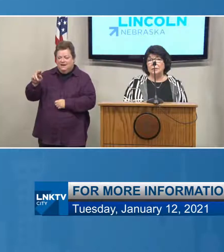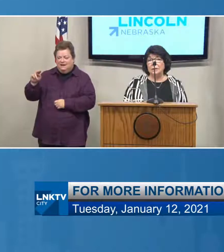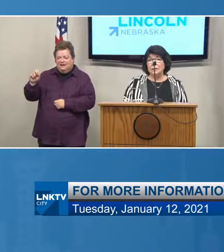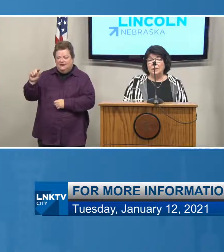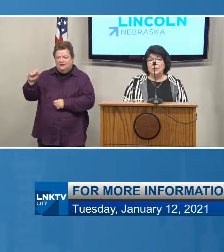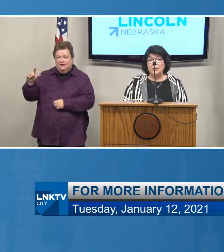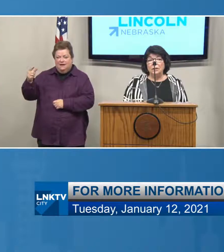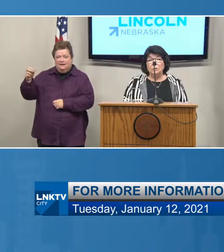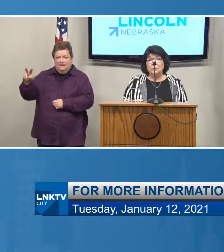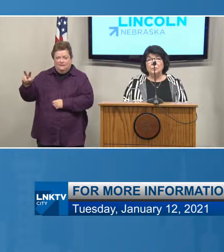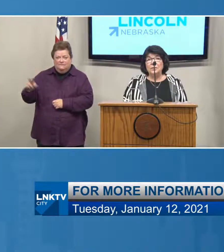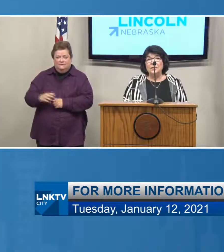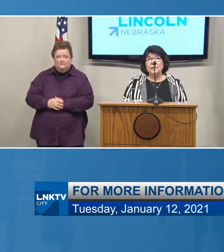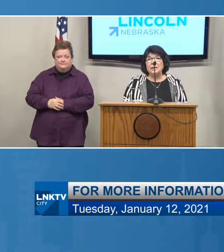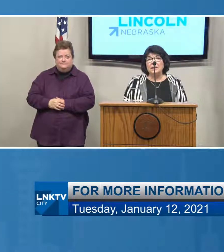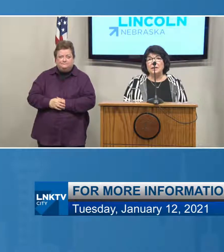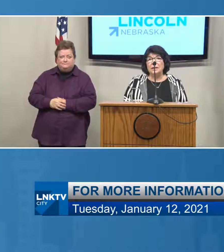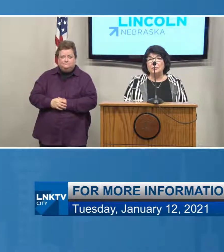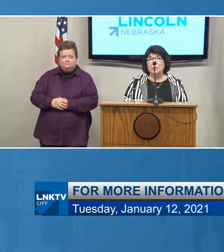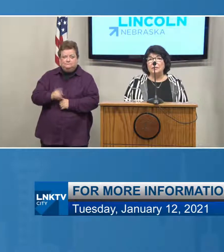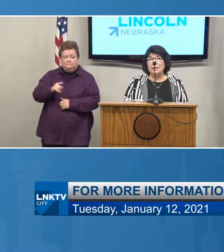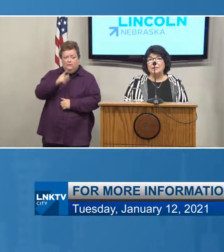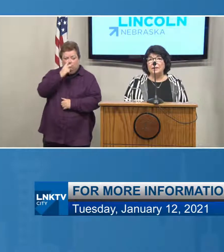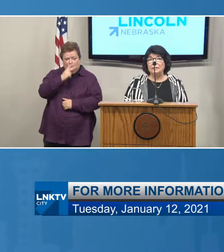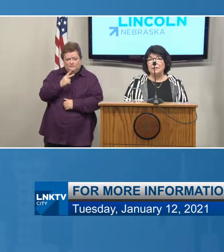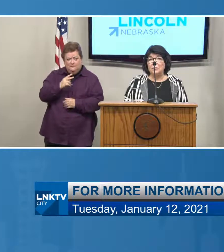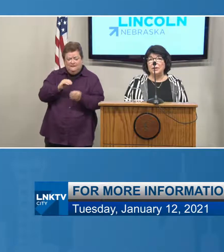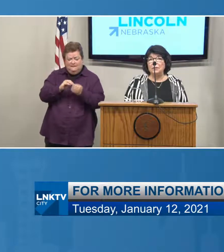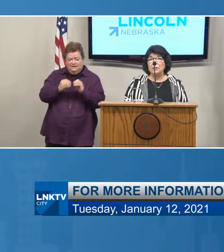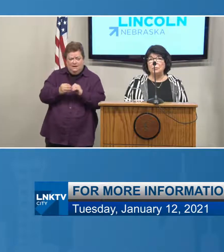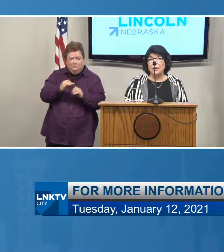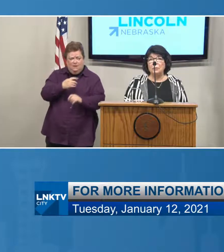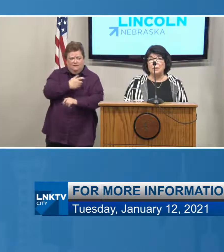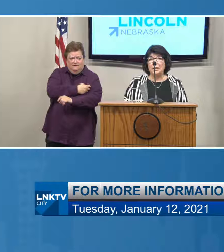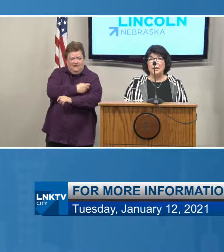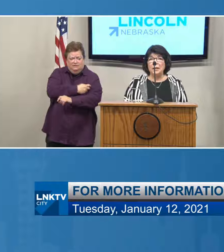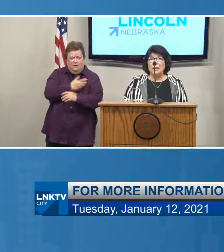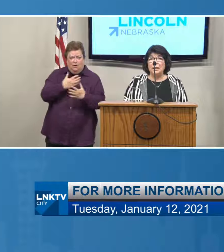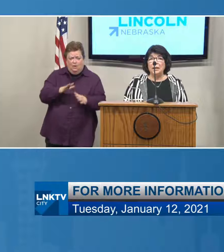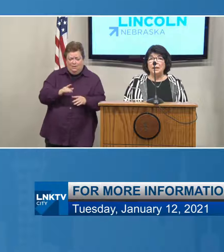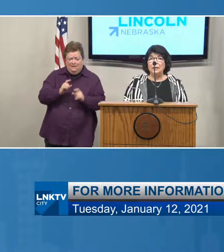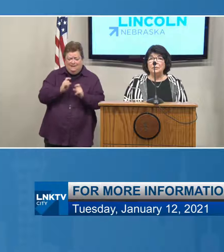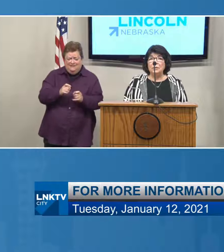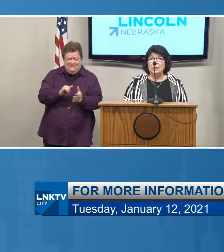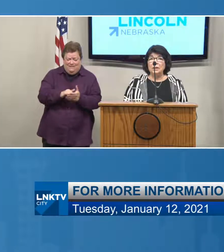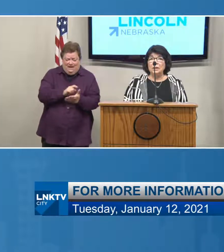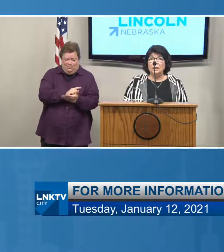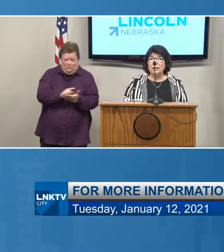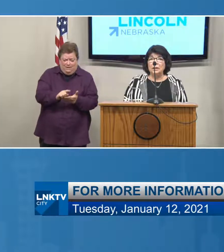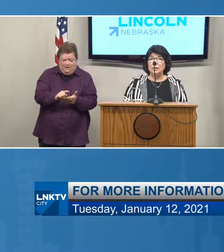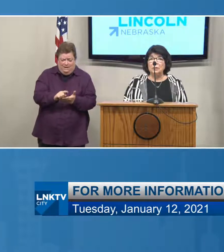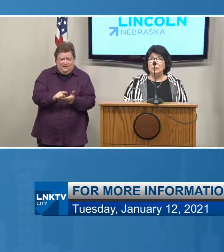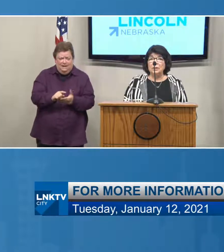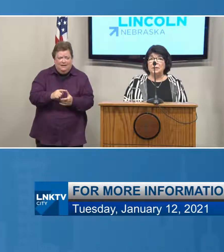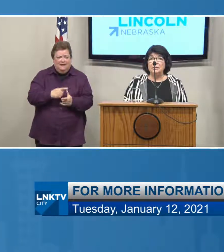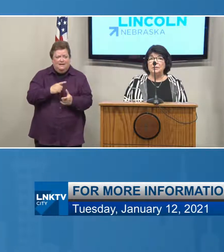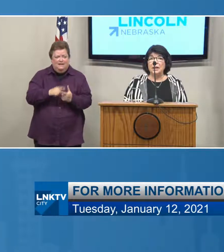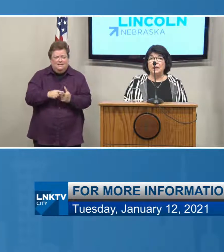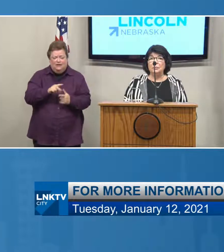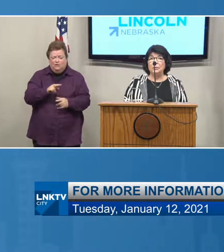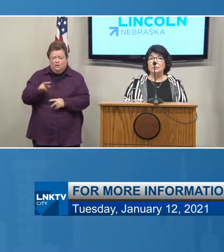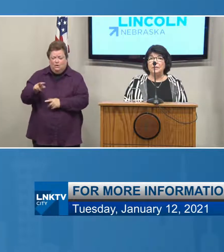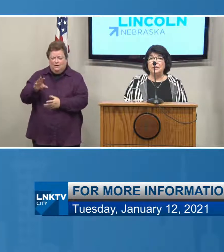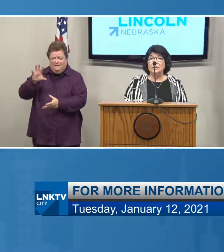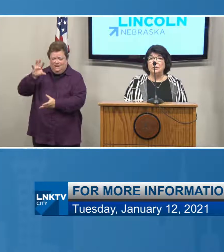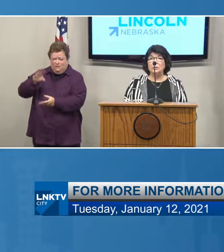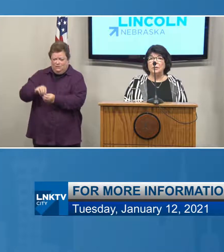covid19.lincoln.ne.gov. You will first see the number of vaccines administered by the week, and then if you click on the cumulative